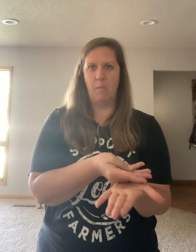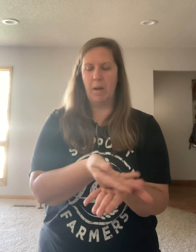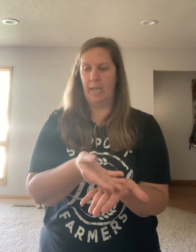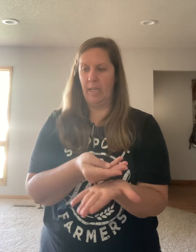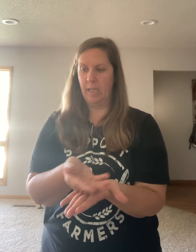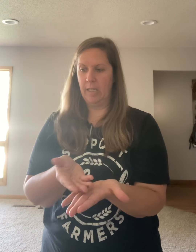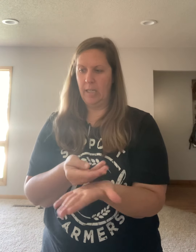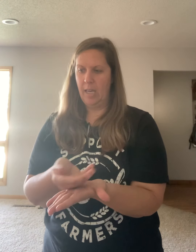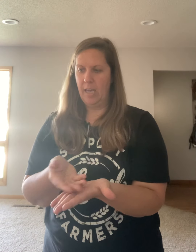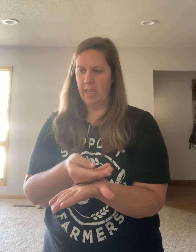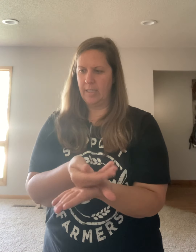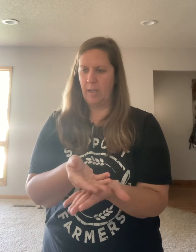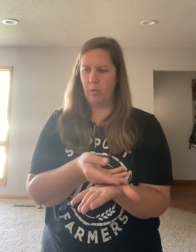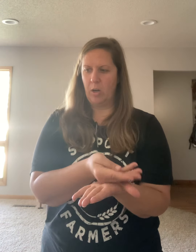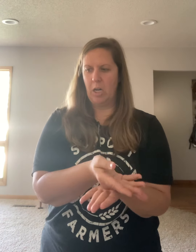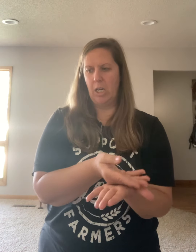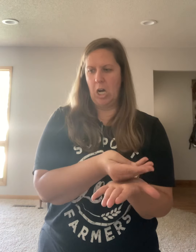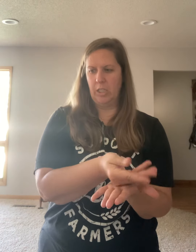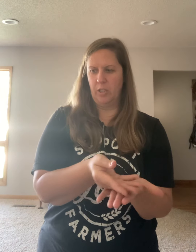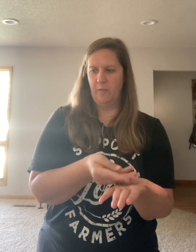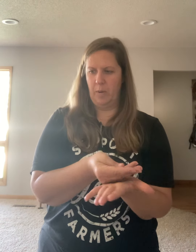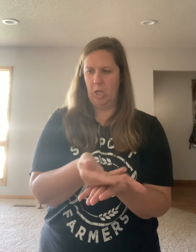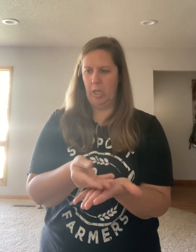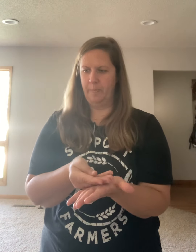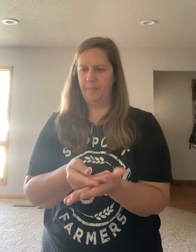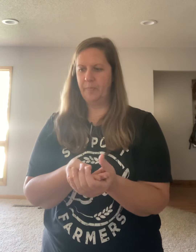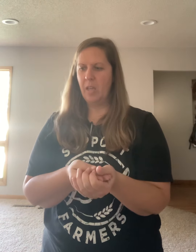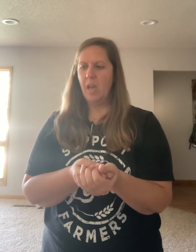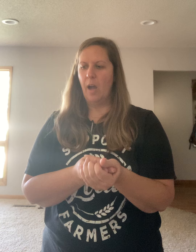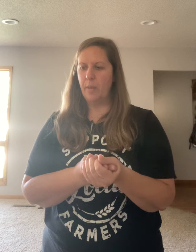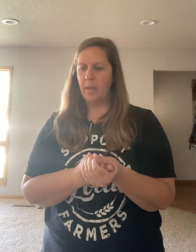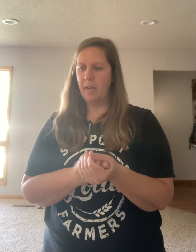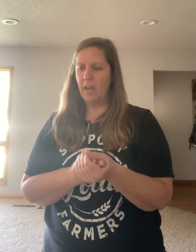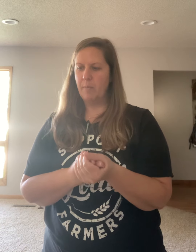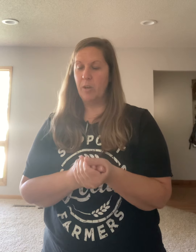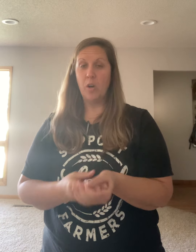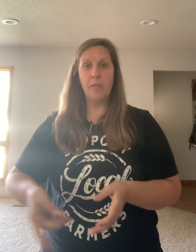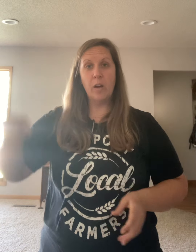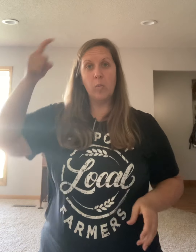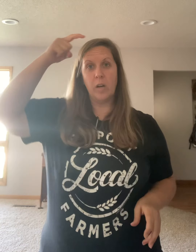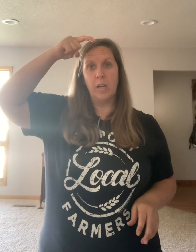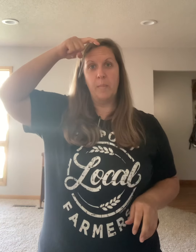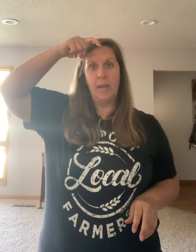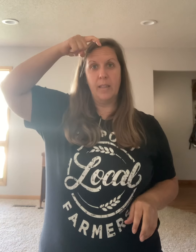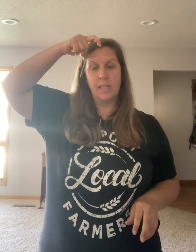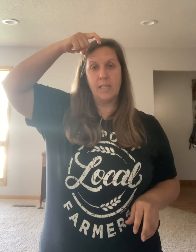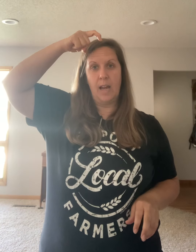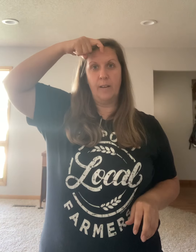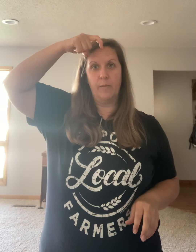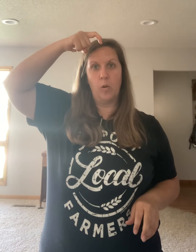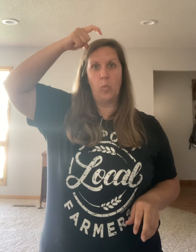money because they were gods of money. Athena and Minerva, we're going to make the sign for